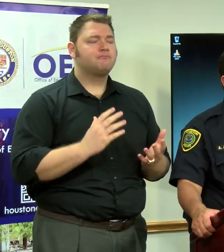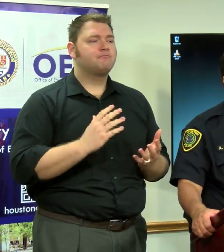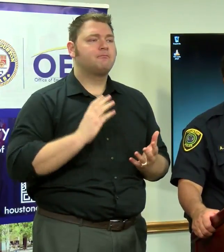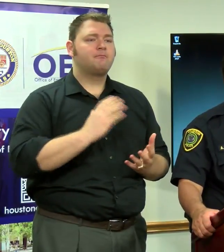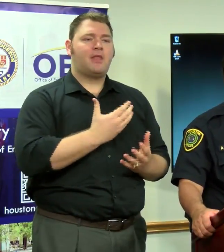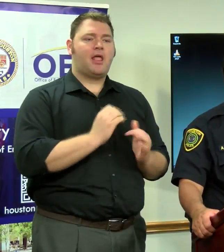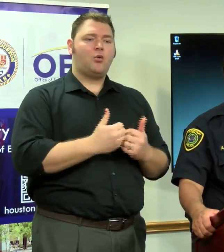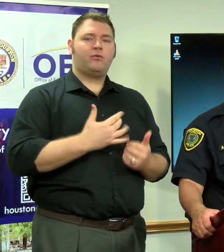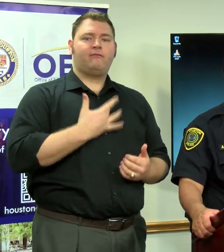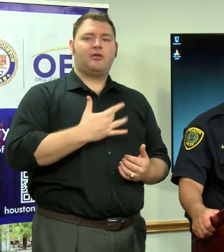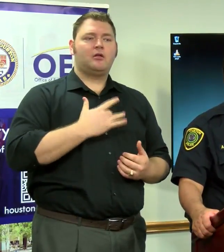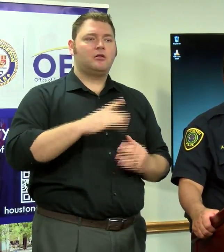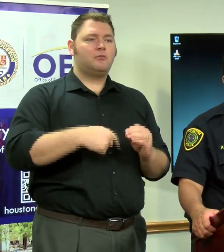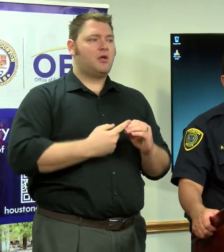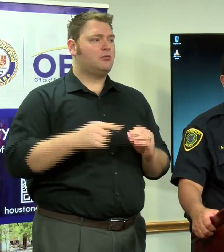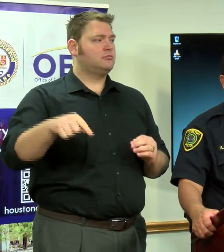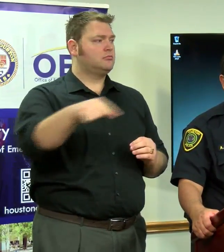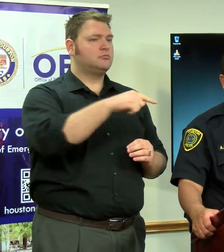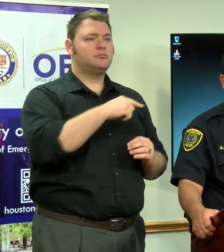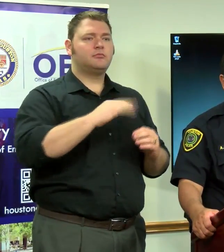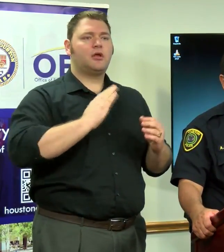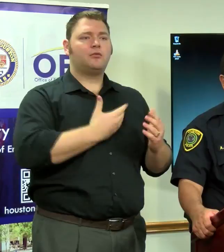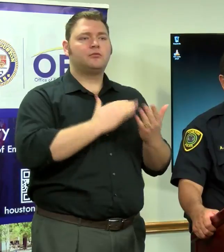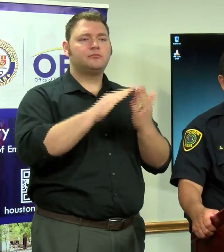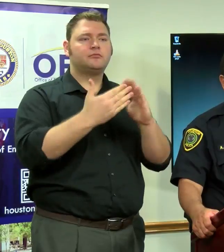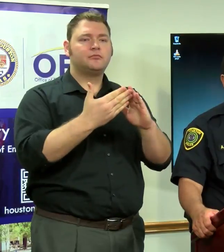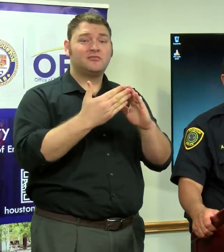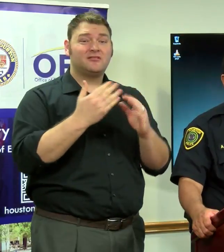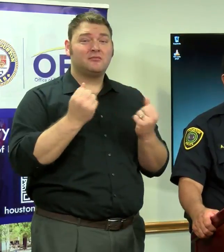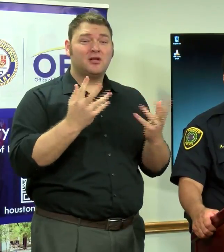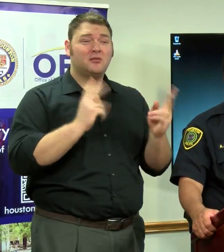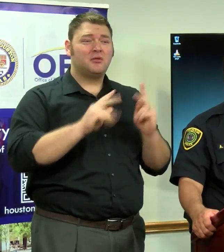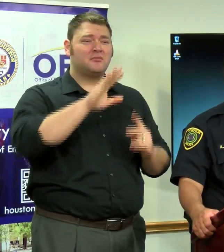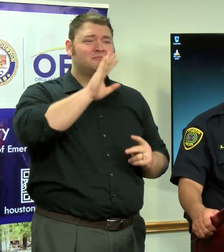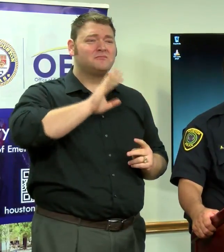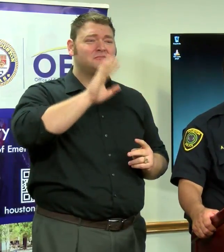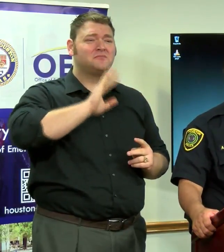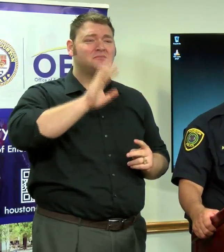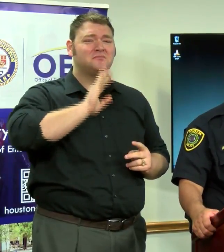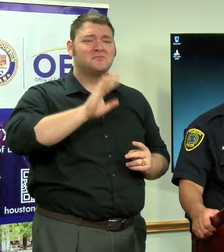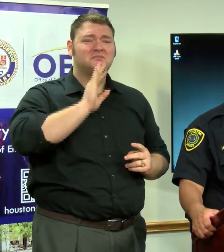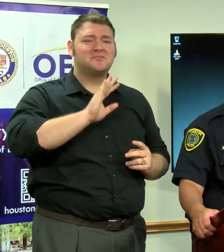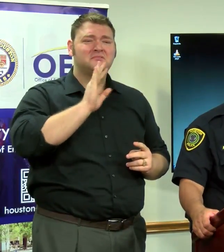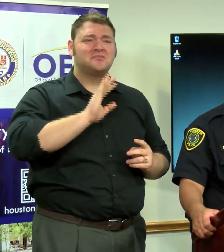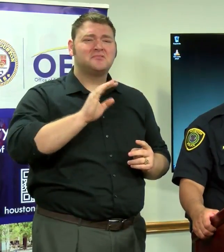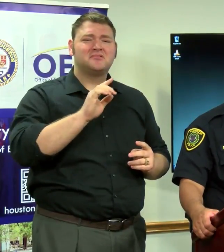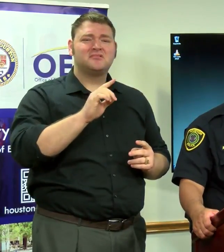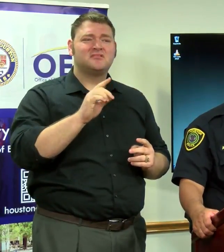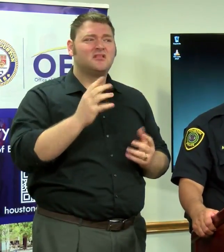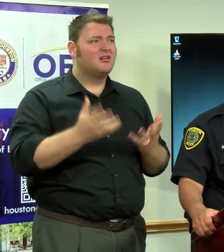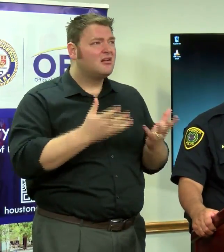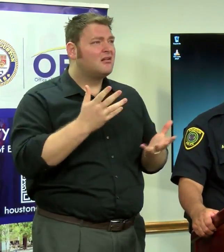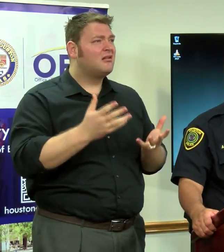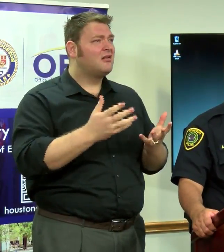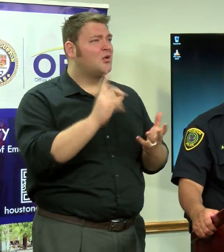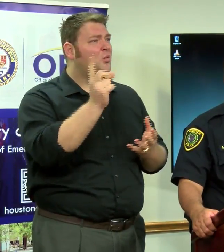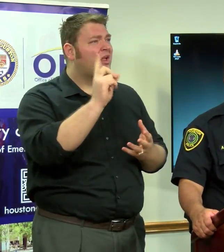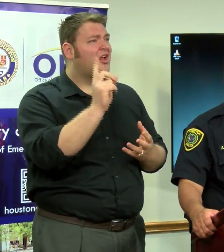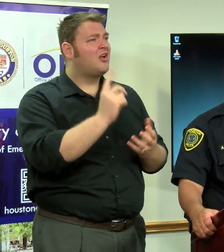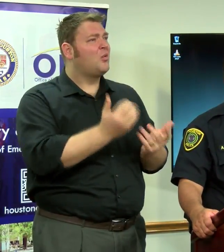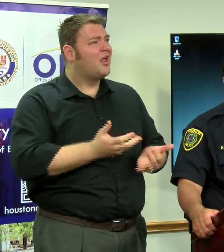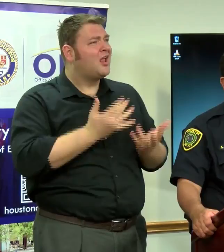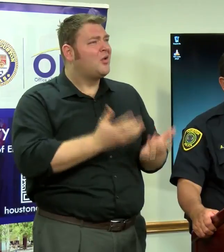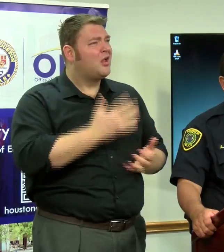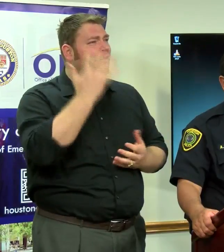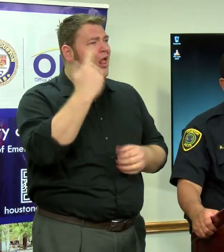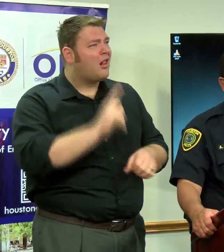way we feel about our community. A lot of people are frustrated. They don't understand why, when we send trucks and we tell you we've sent trucks, we can't get to. Unfortunately, those